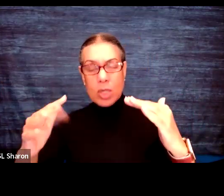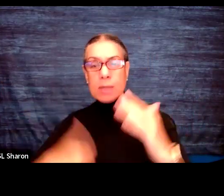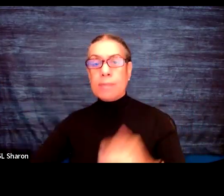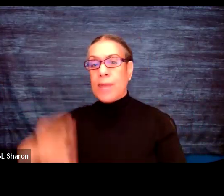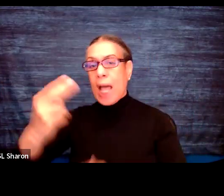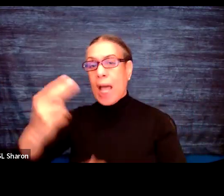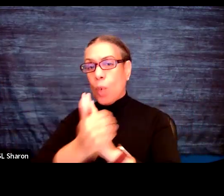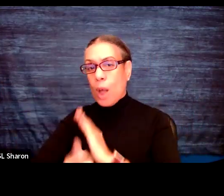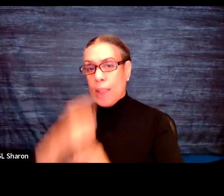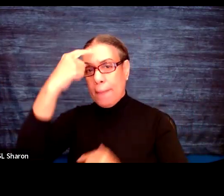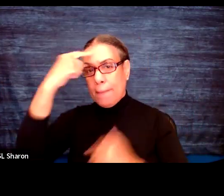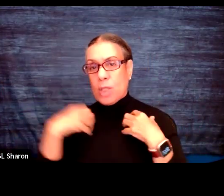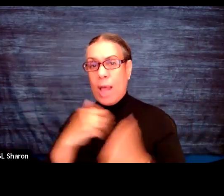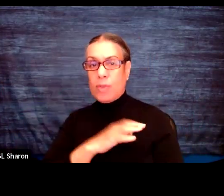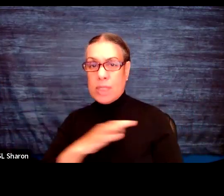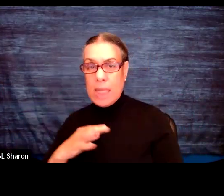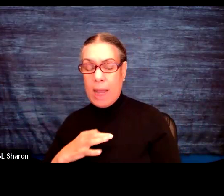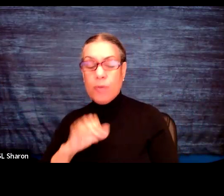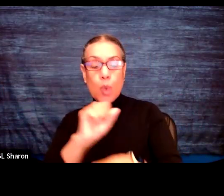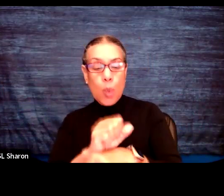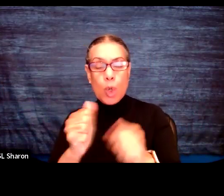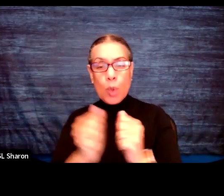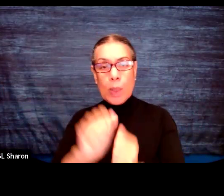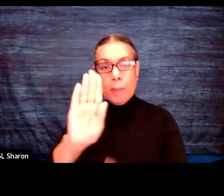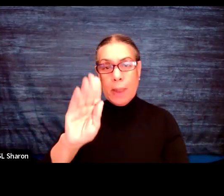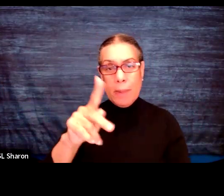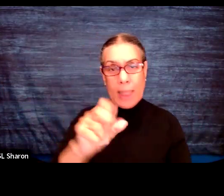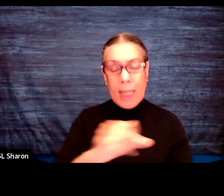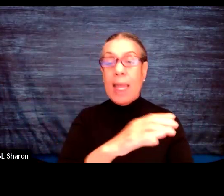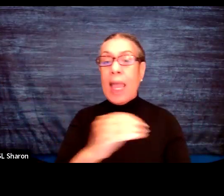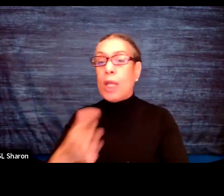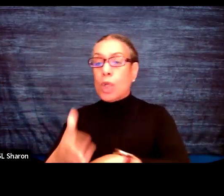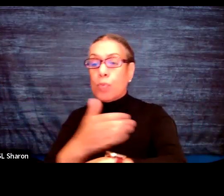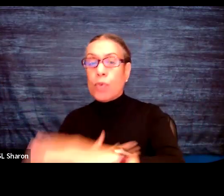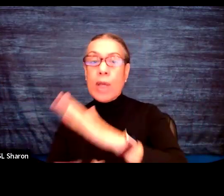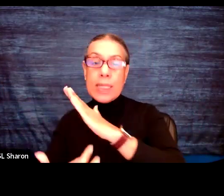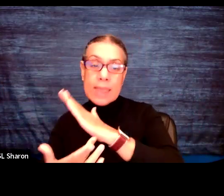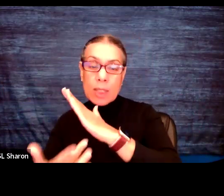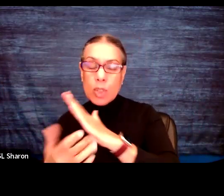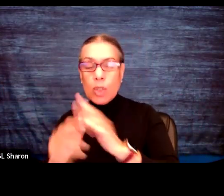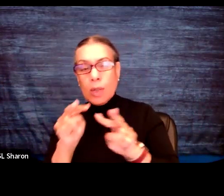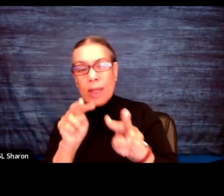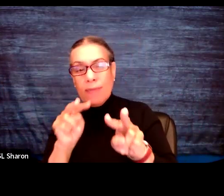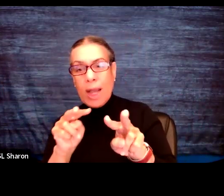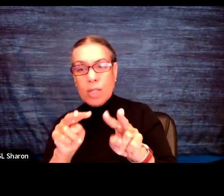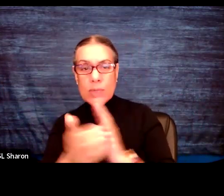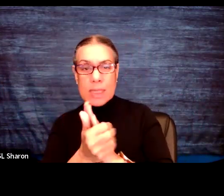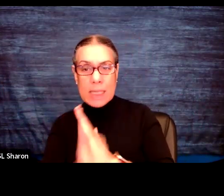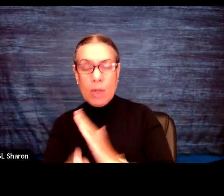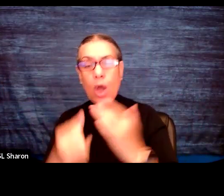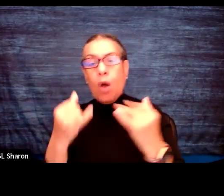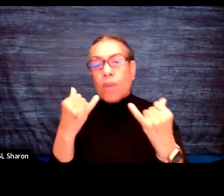mental health staff that work in the BPS, while also improving the technical and supervisory skills of the current mental